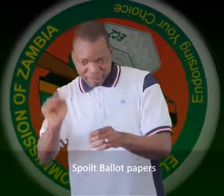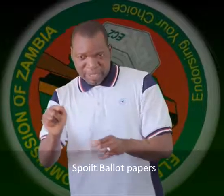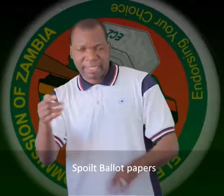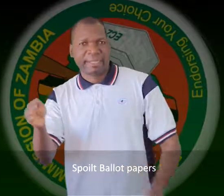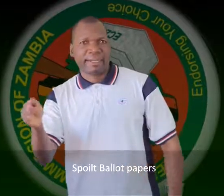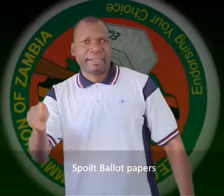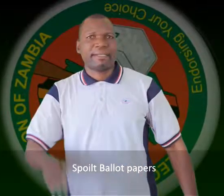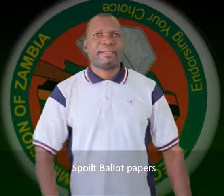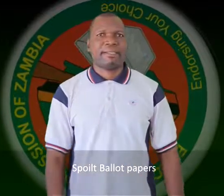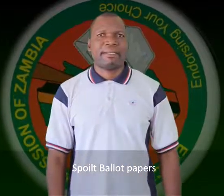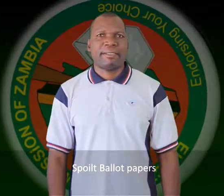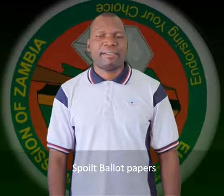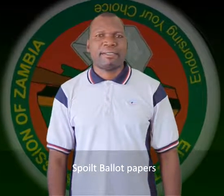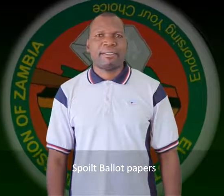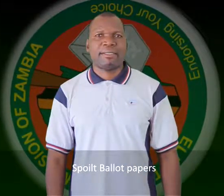Spoiled ballot papers.